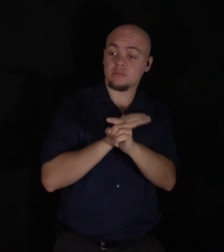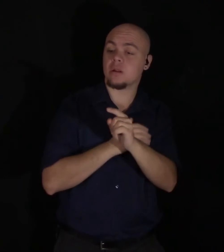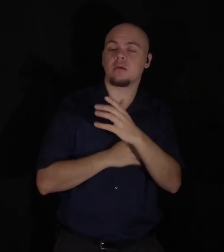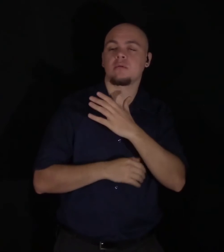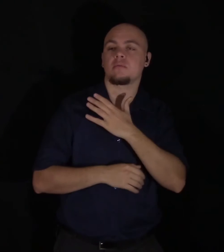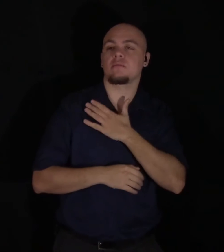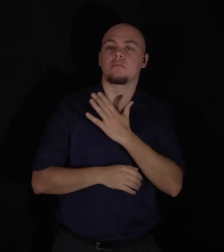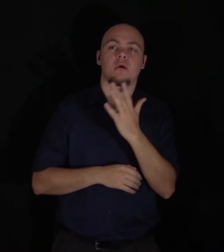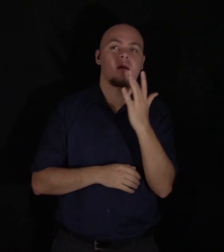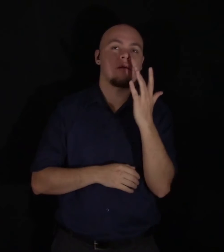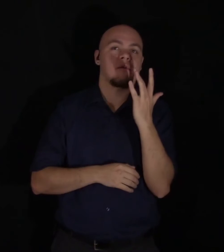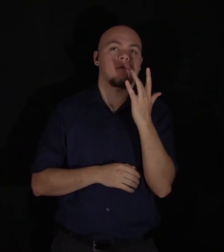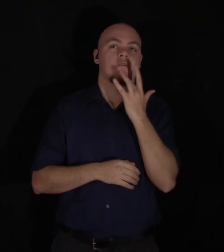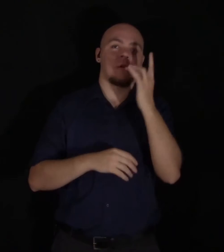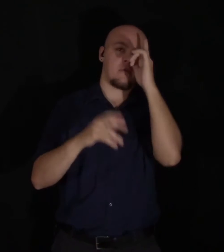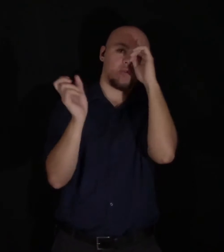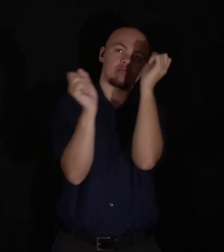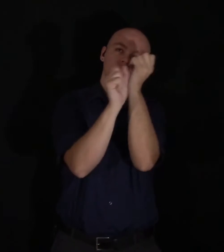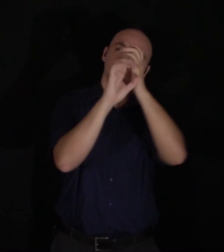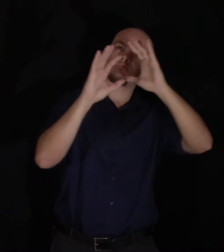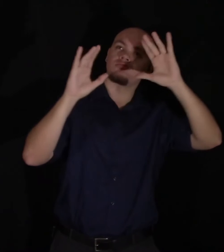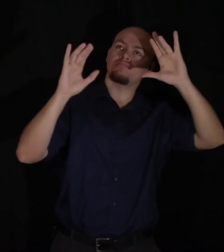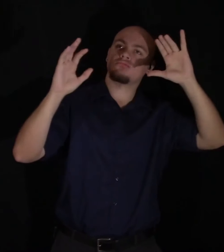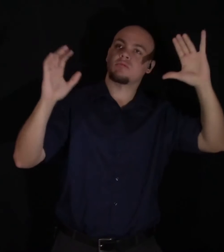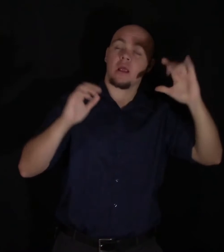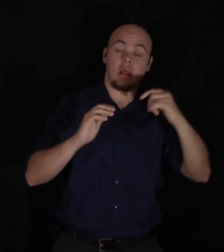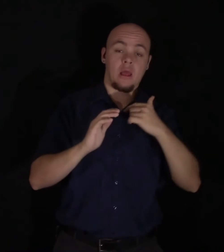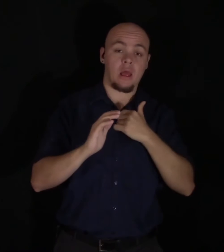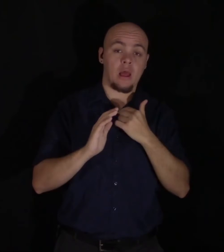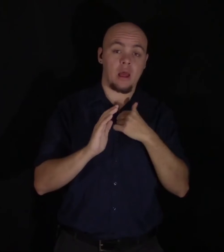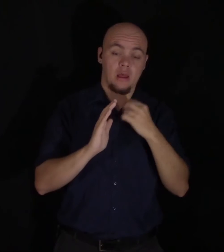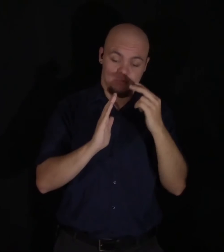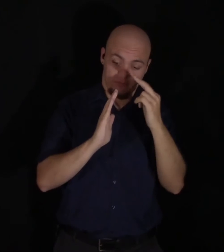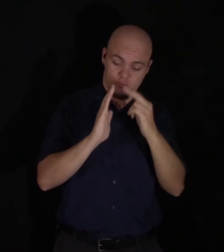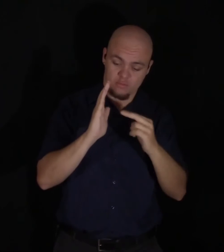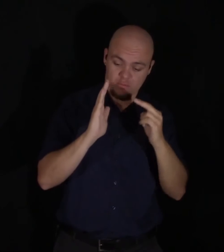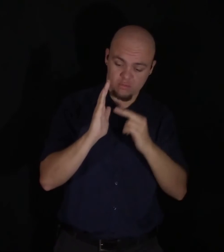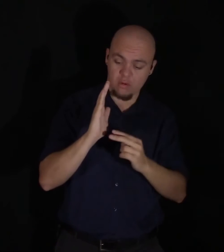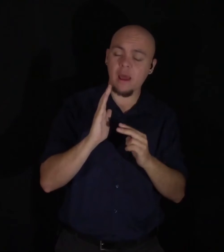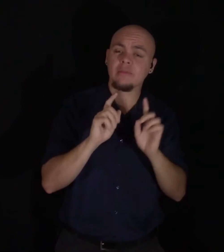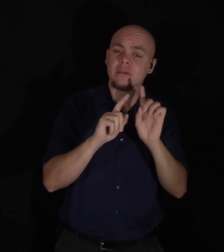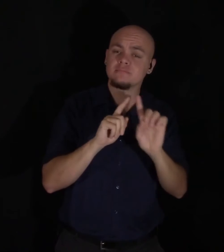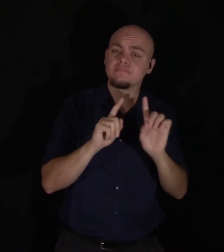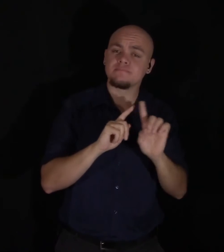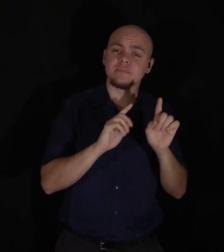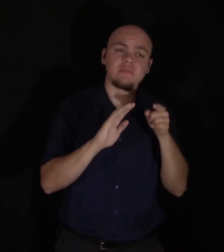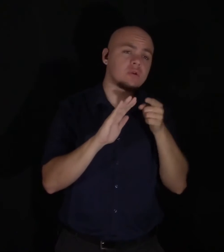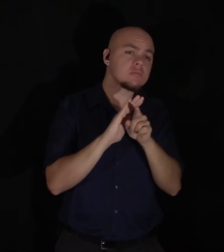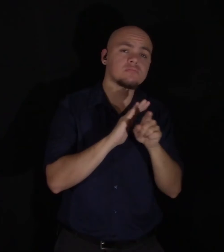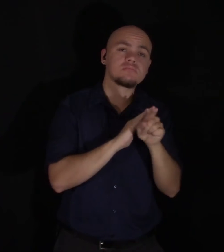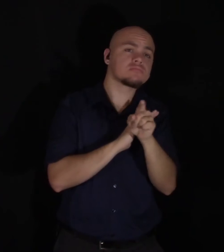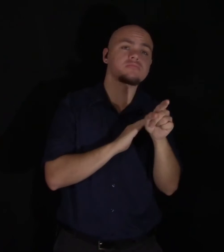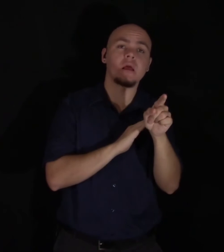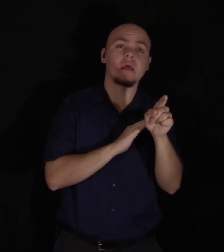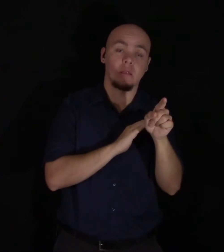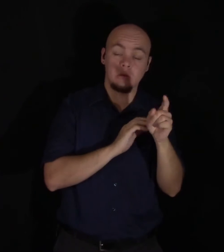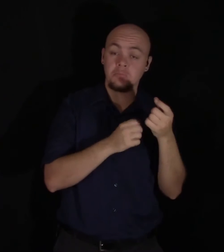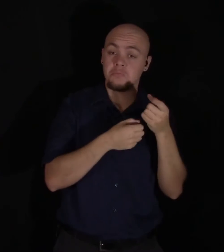my early years. I have read with ardor the accounts of the various voyages which have been made in the